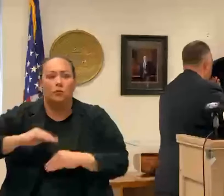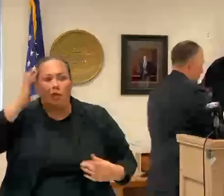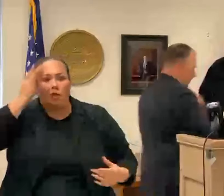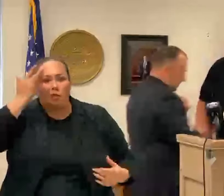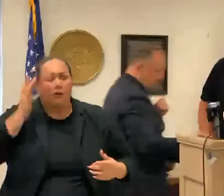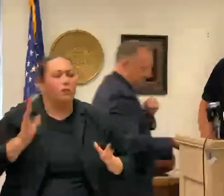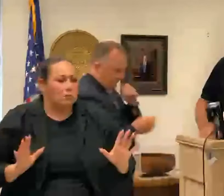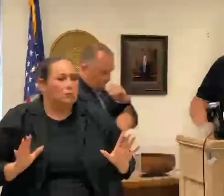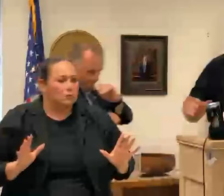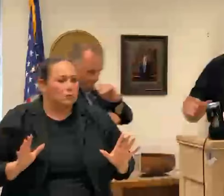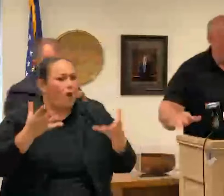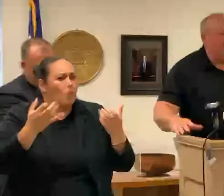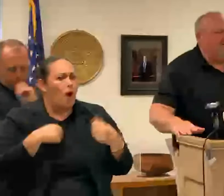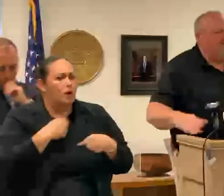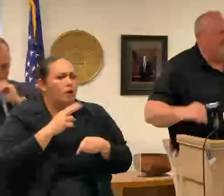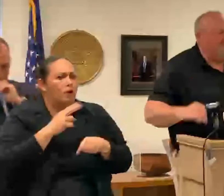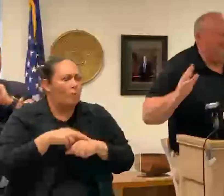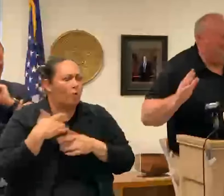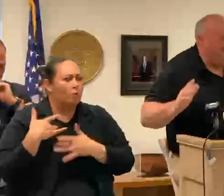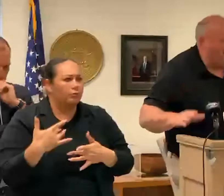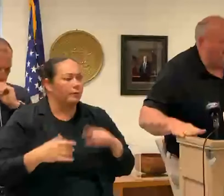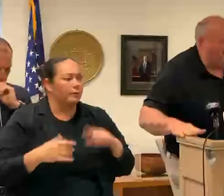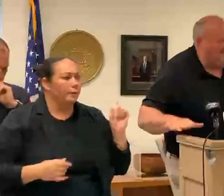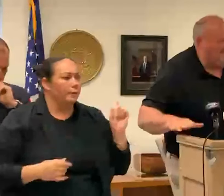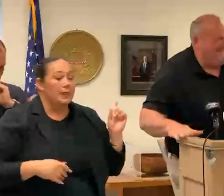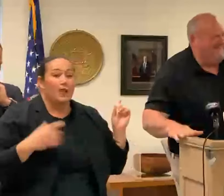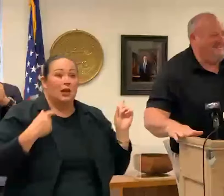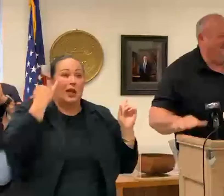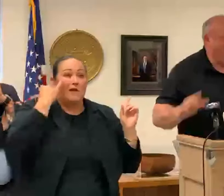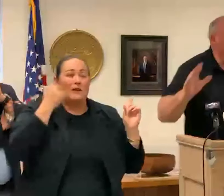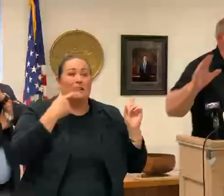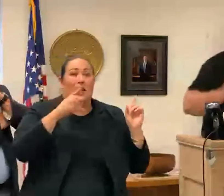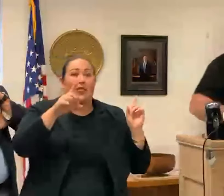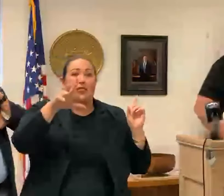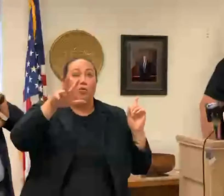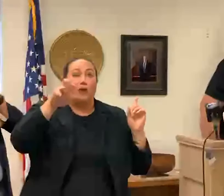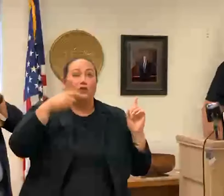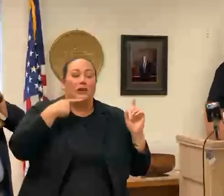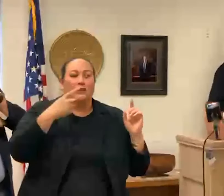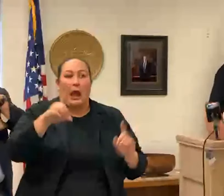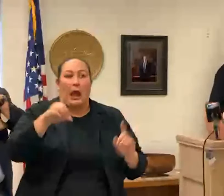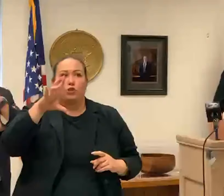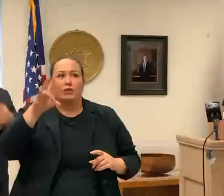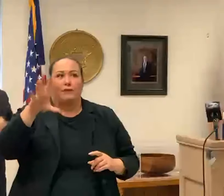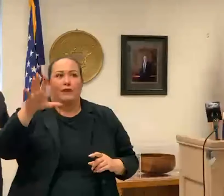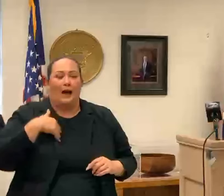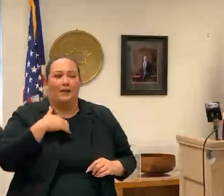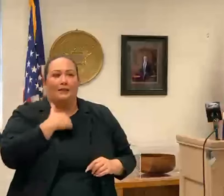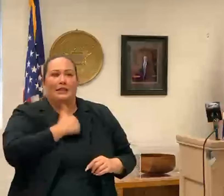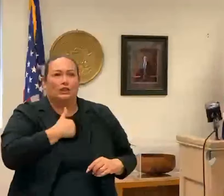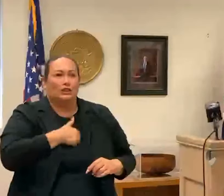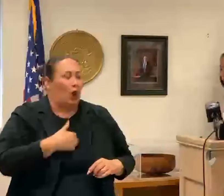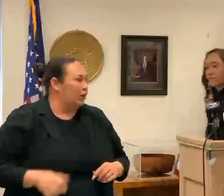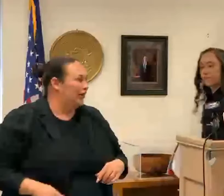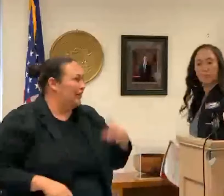I meant 175. Yeah. If I said 300, I meant 175, sorry. That's why you saw my eyes. Yeah.